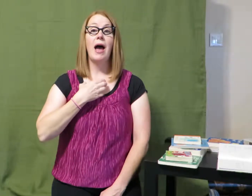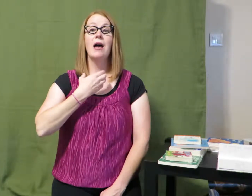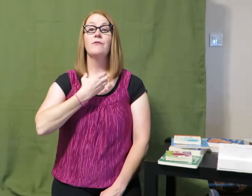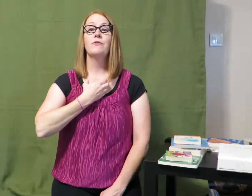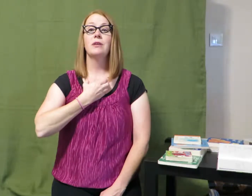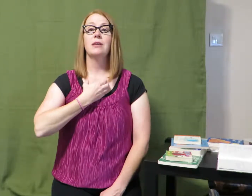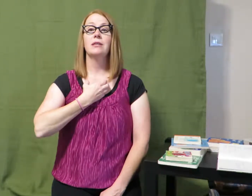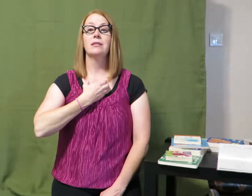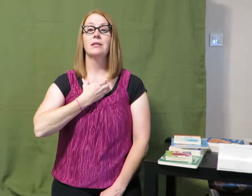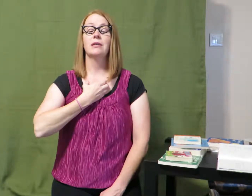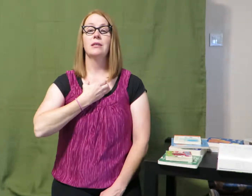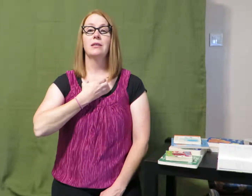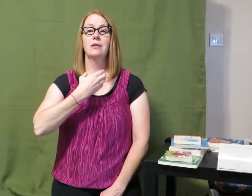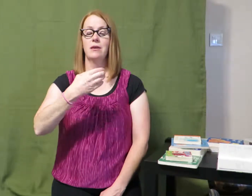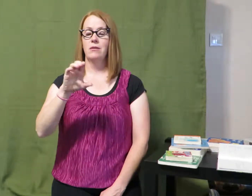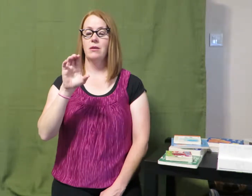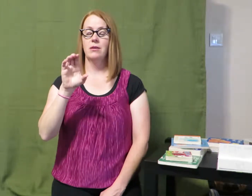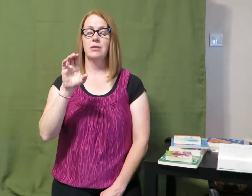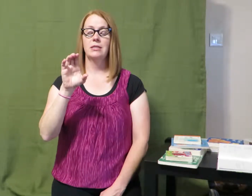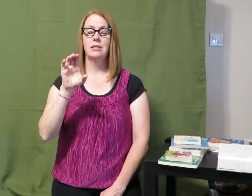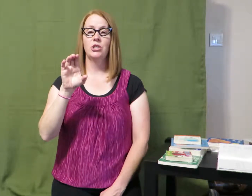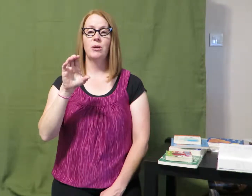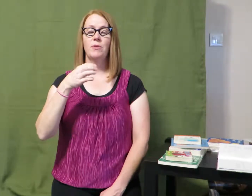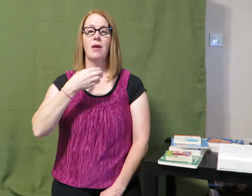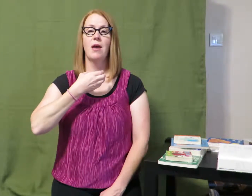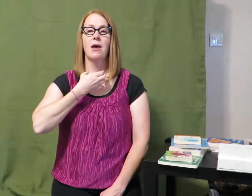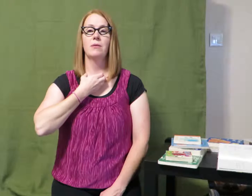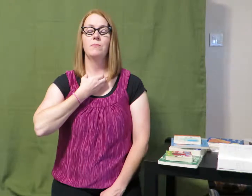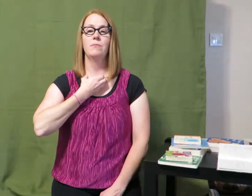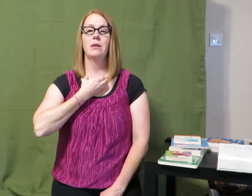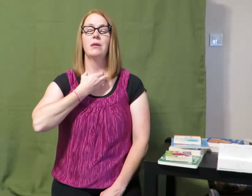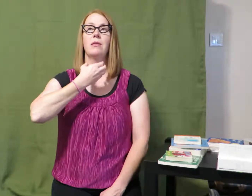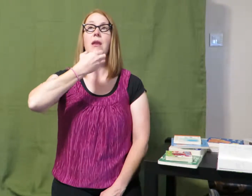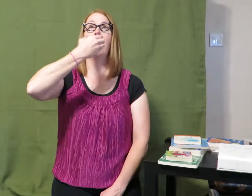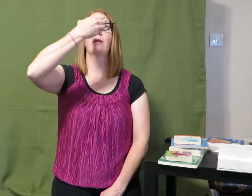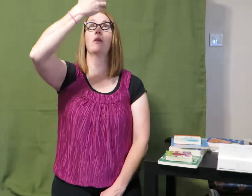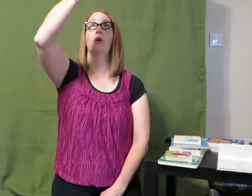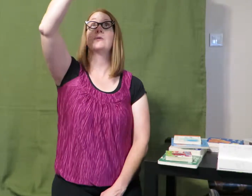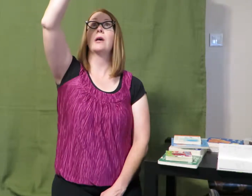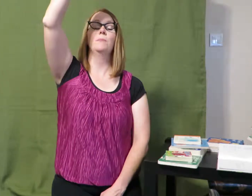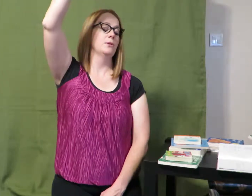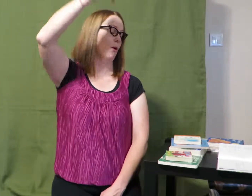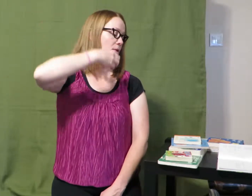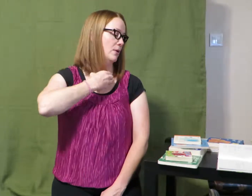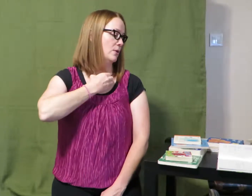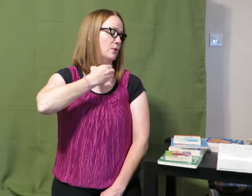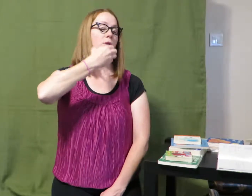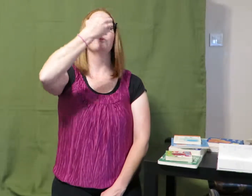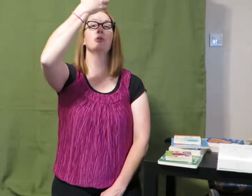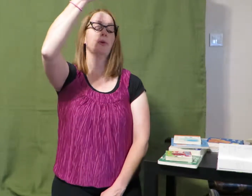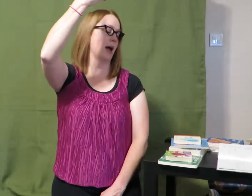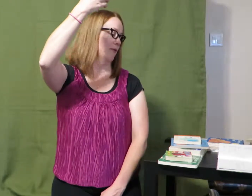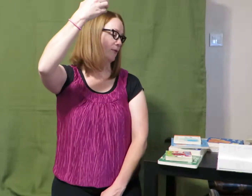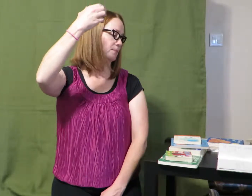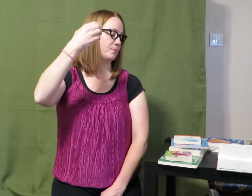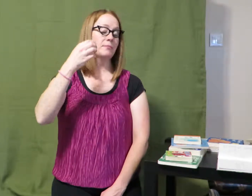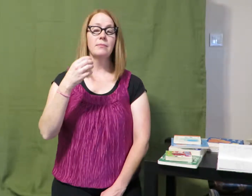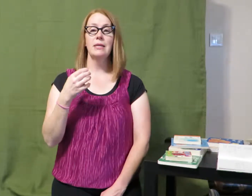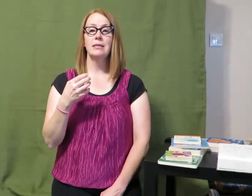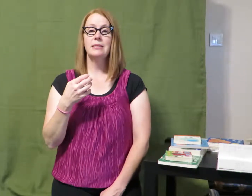Giraffe is the C shape of the hand, making the neck that goes up tall. So giraffe.